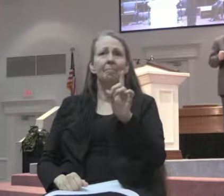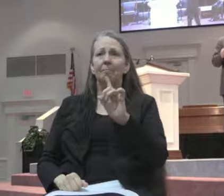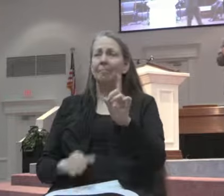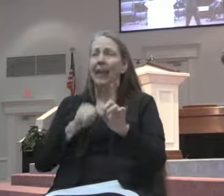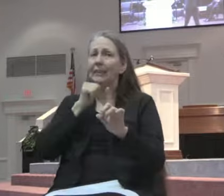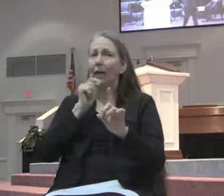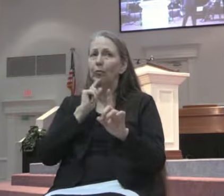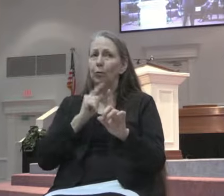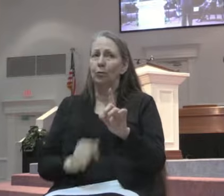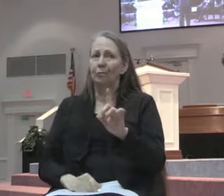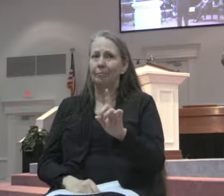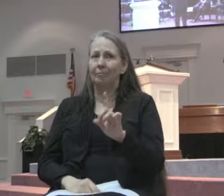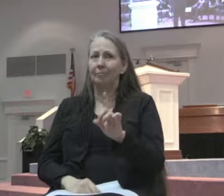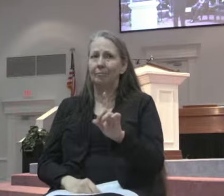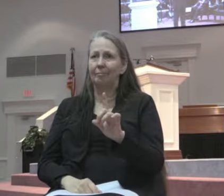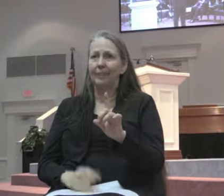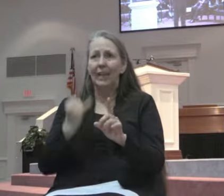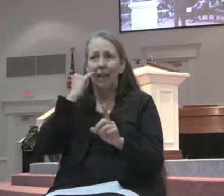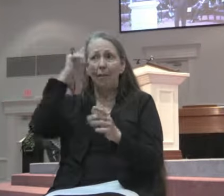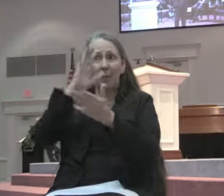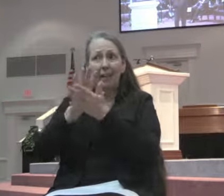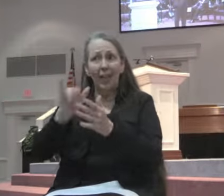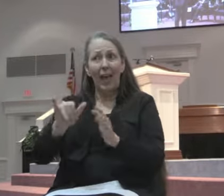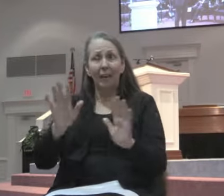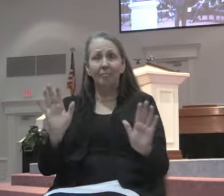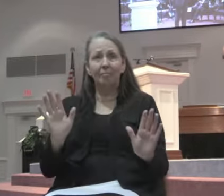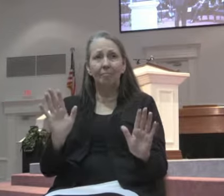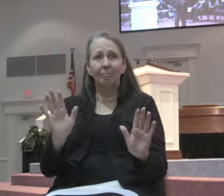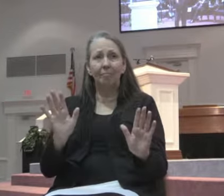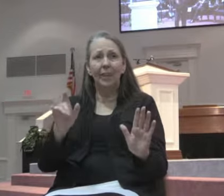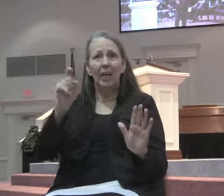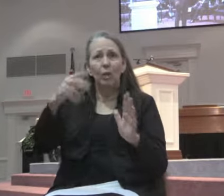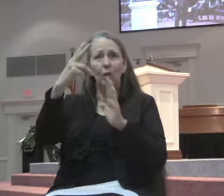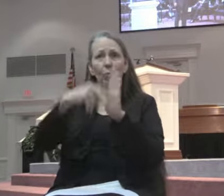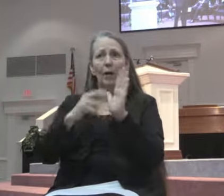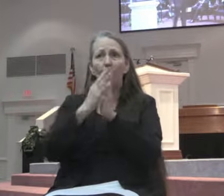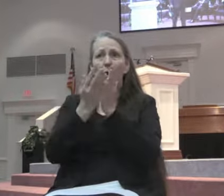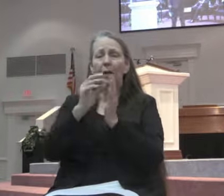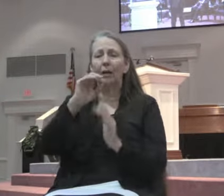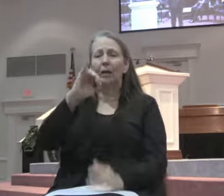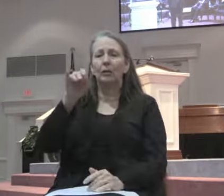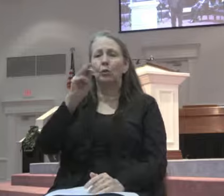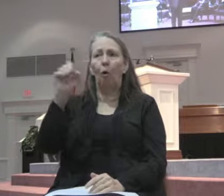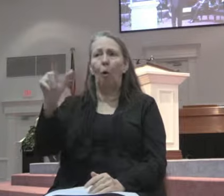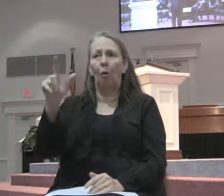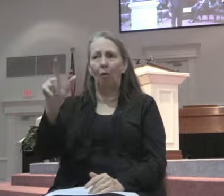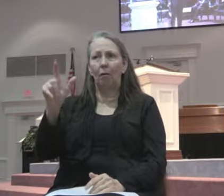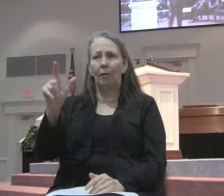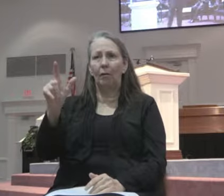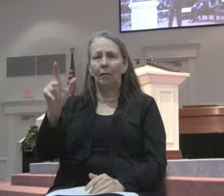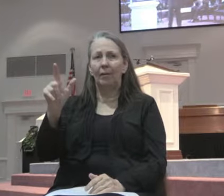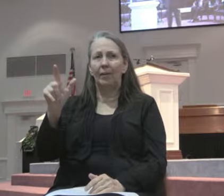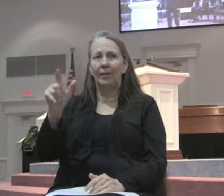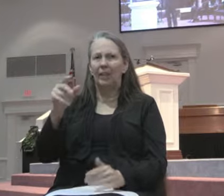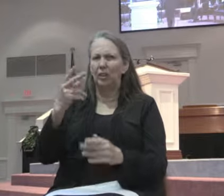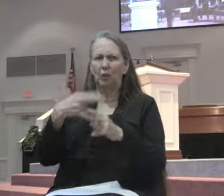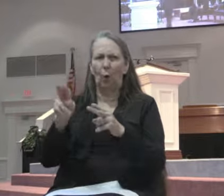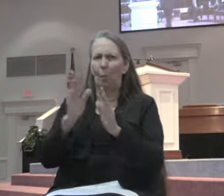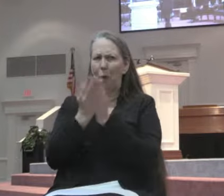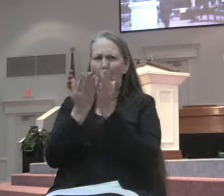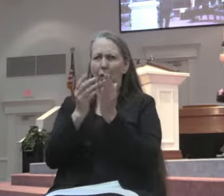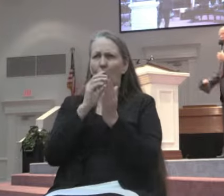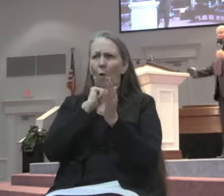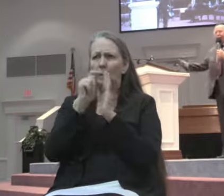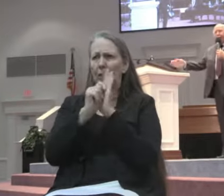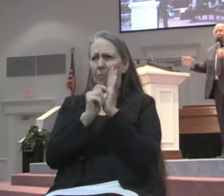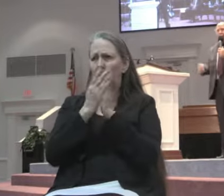It's not. If you believe that, you need to read the book of Joel. Won't take you very long.